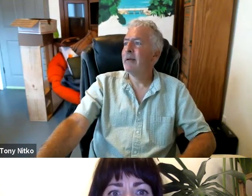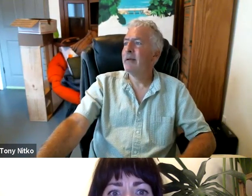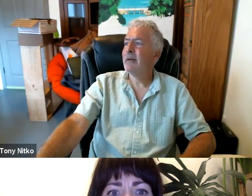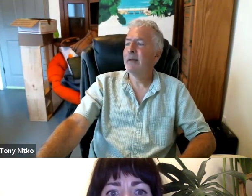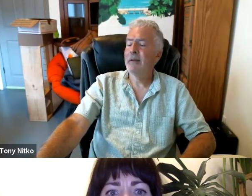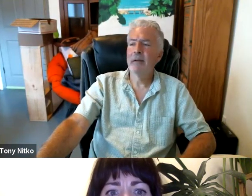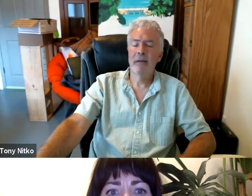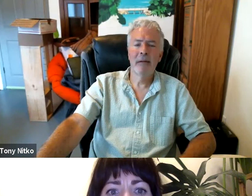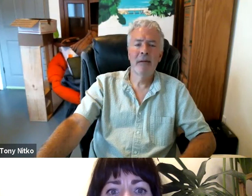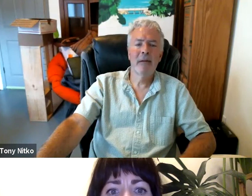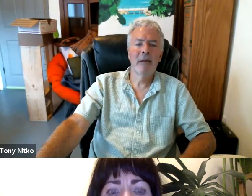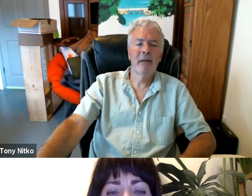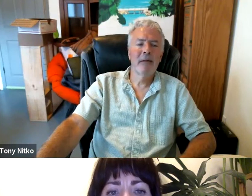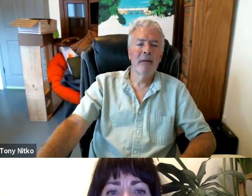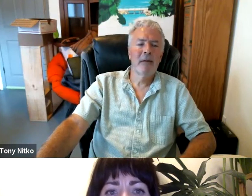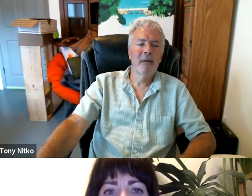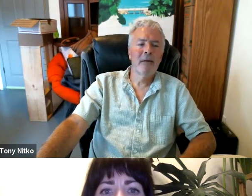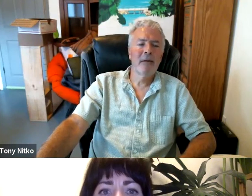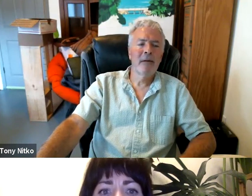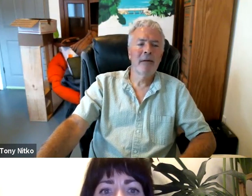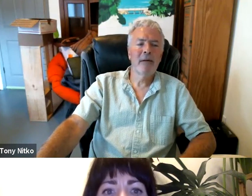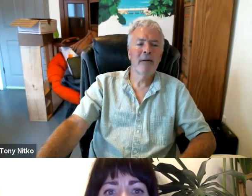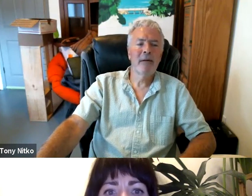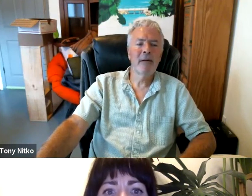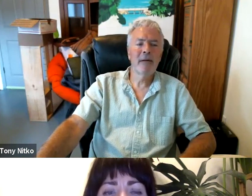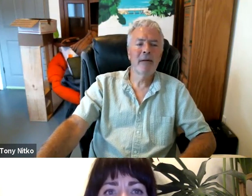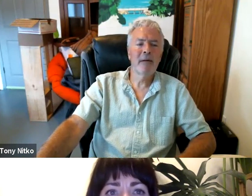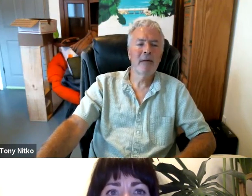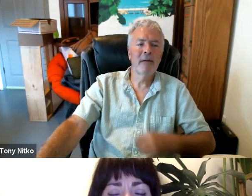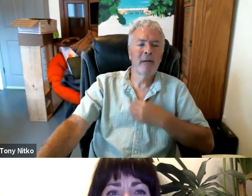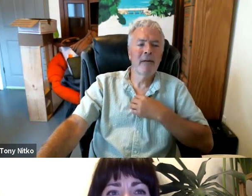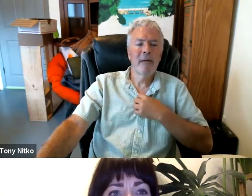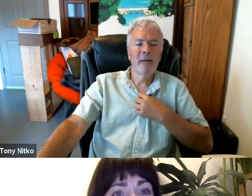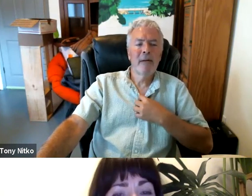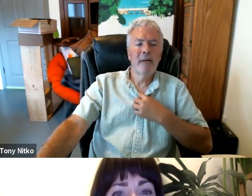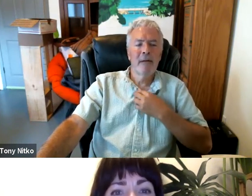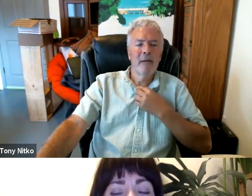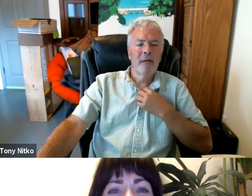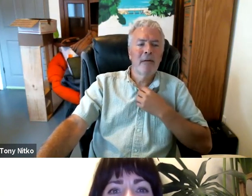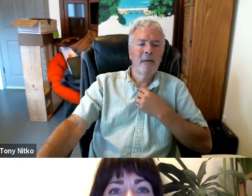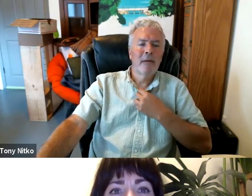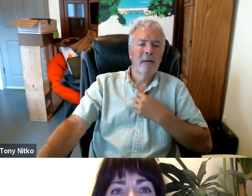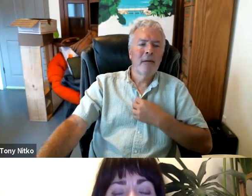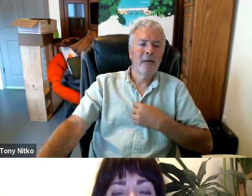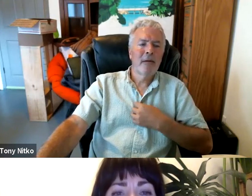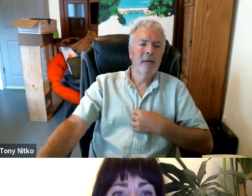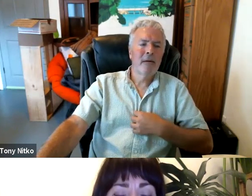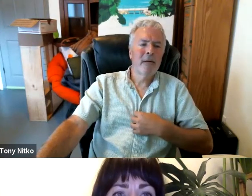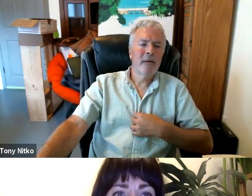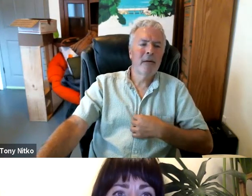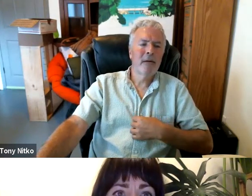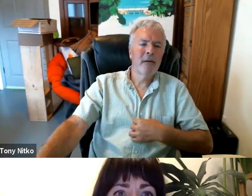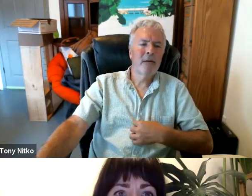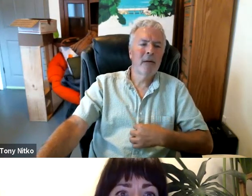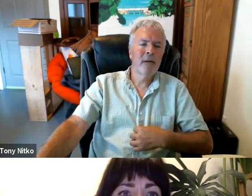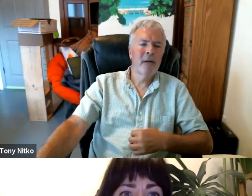Yes, the Christine Sun Kim's mural will be on view through the end of this year and until January